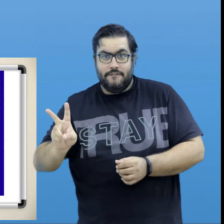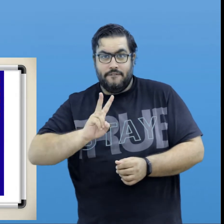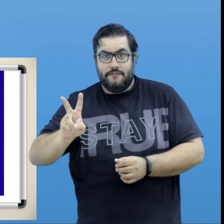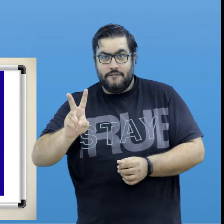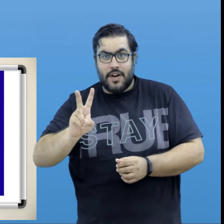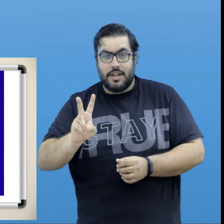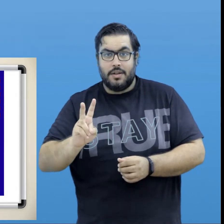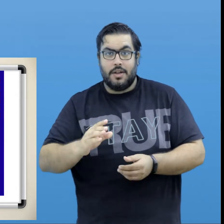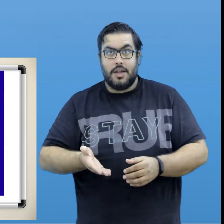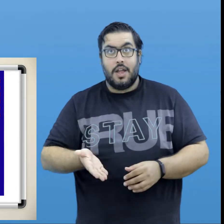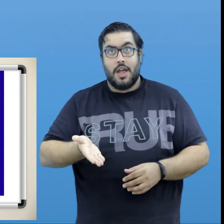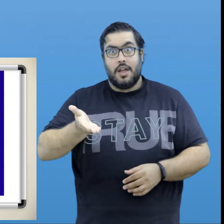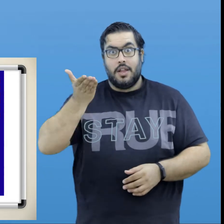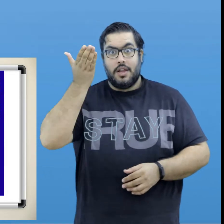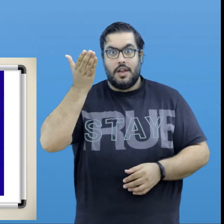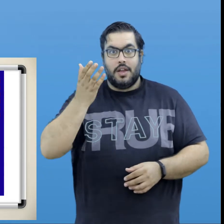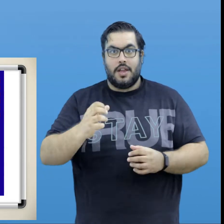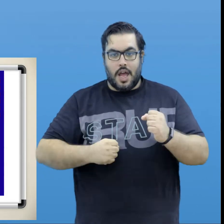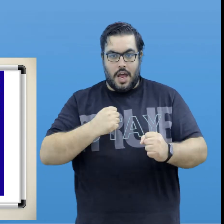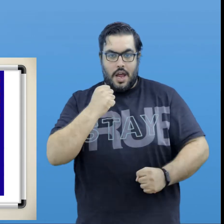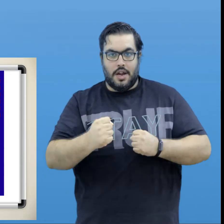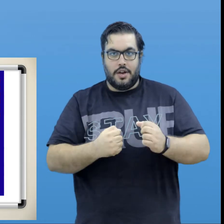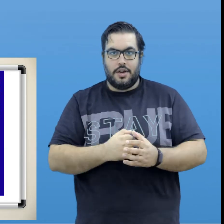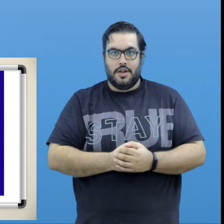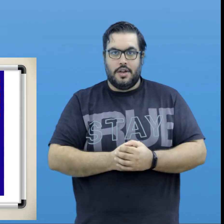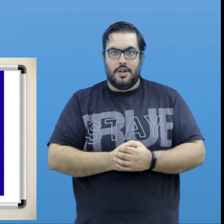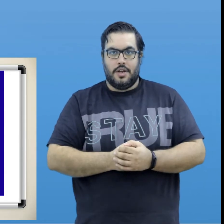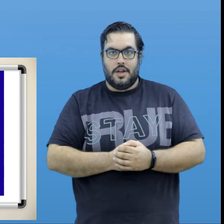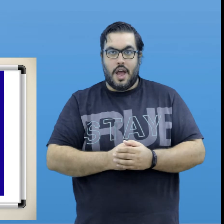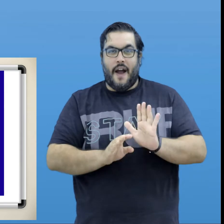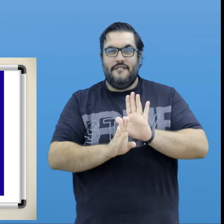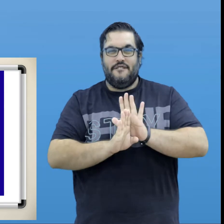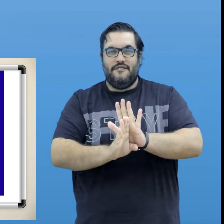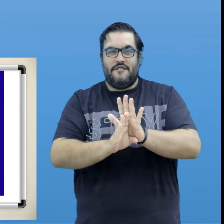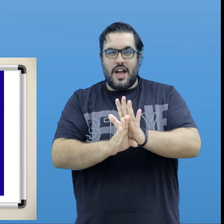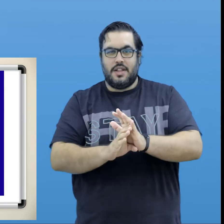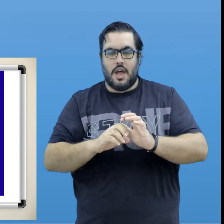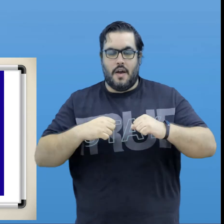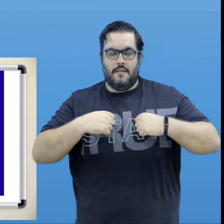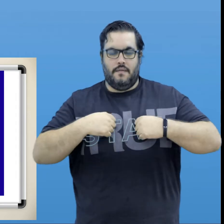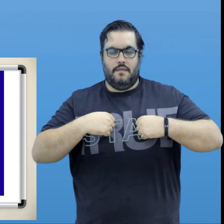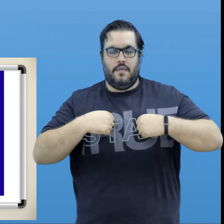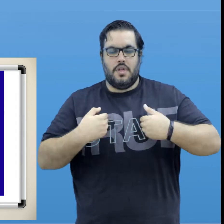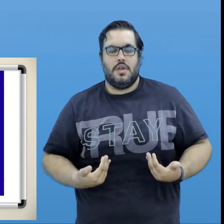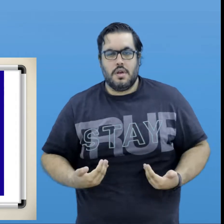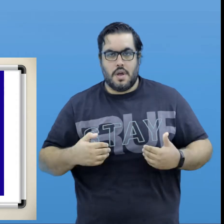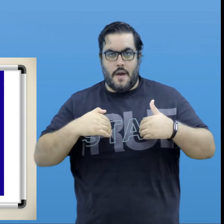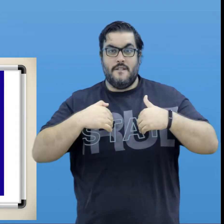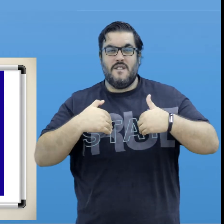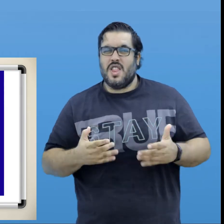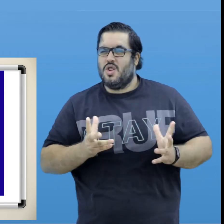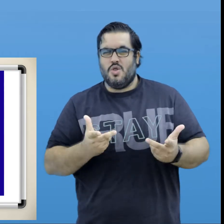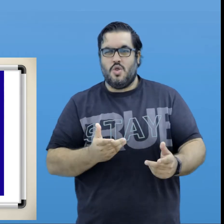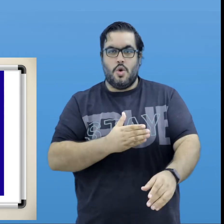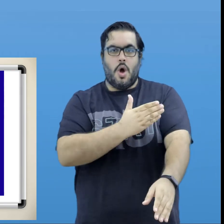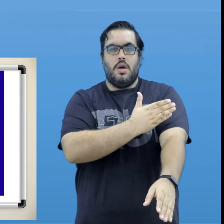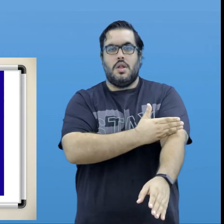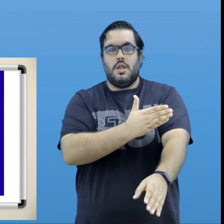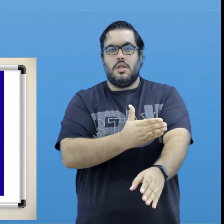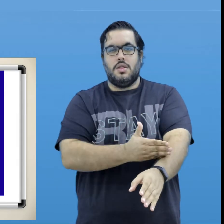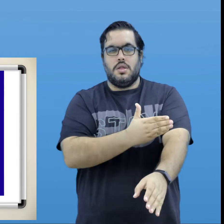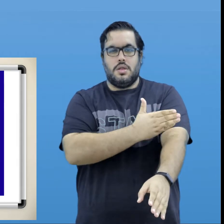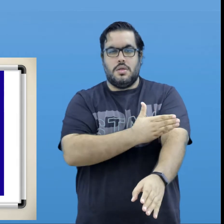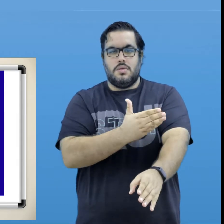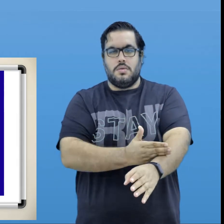fight fatigue. What is fatigue? It's a noun, and it means extreme tiredness.